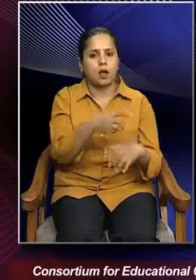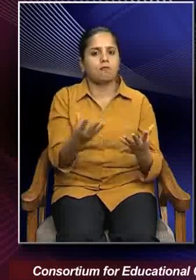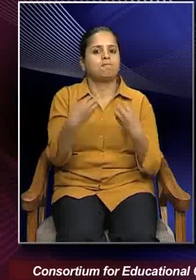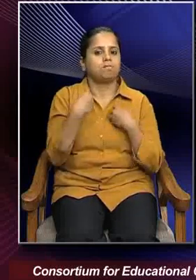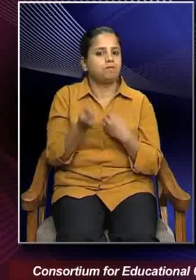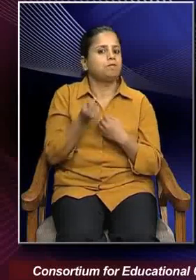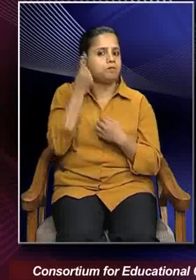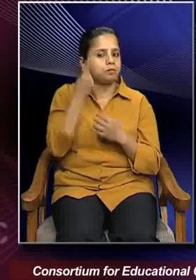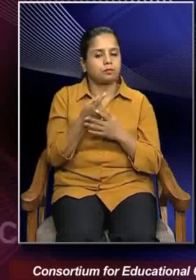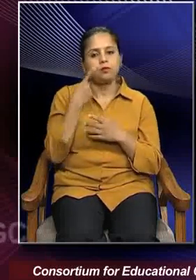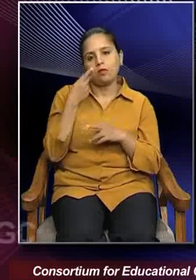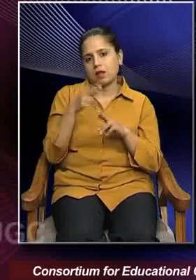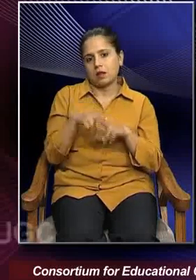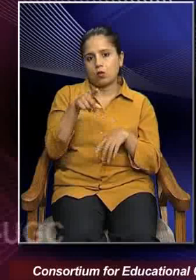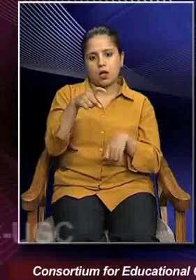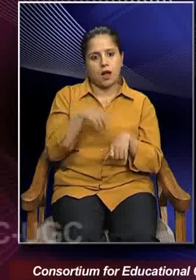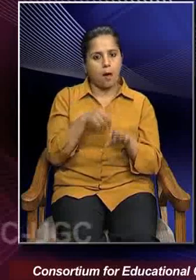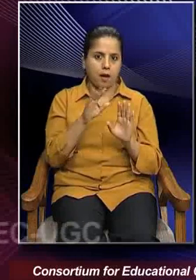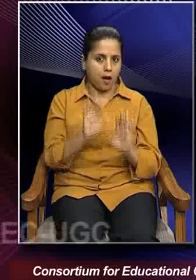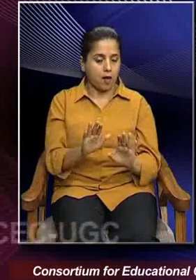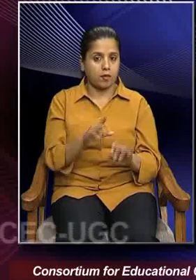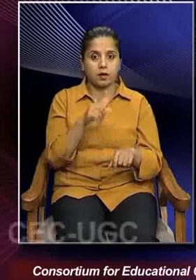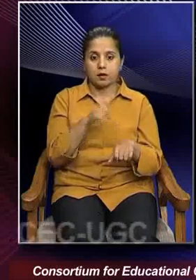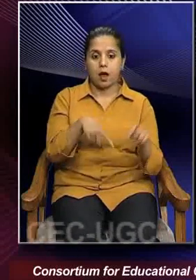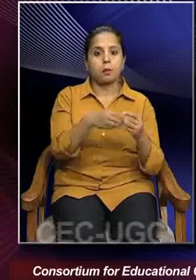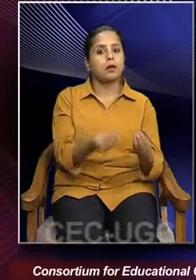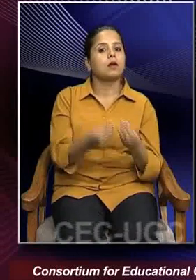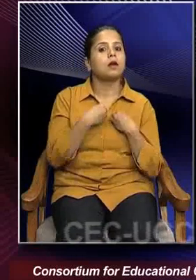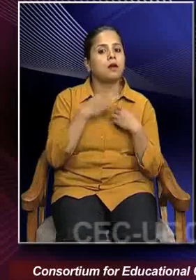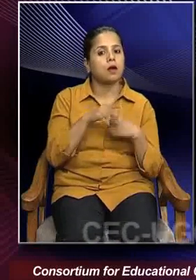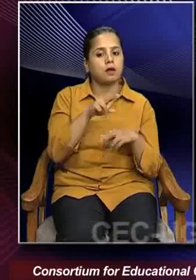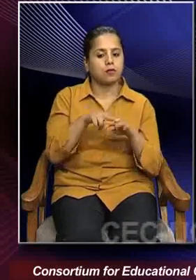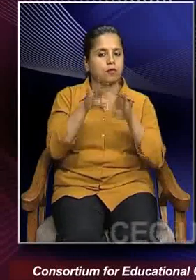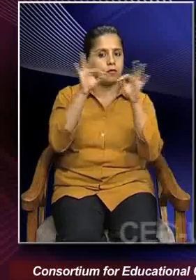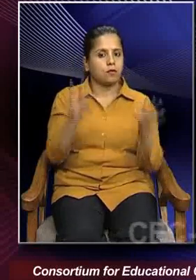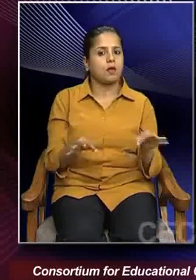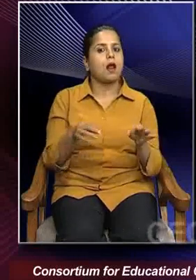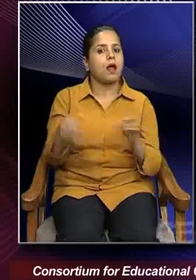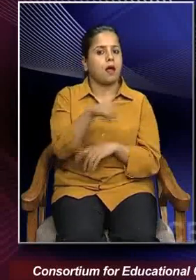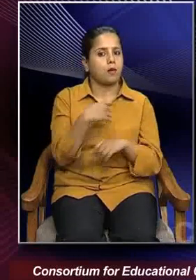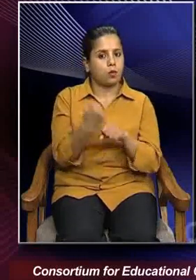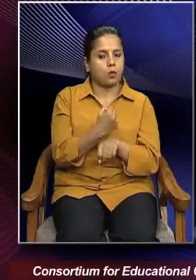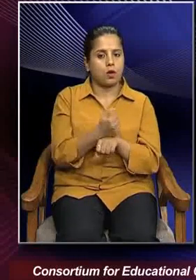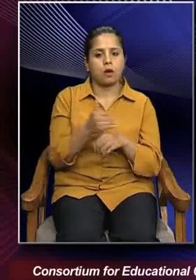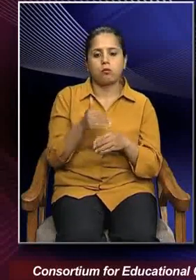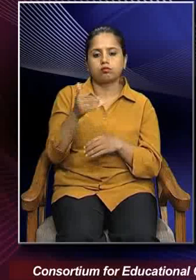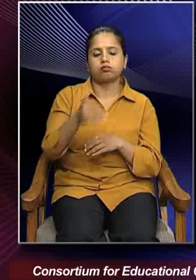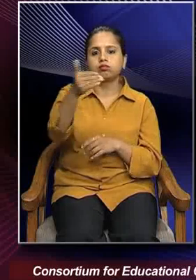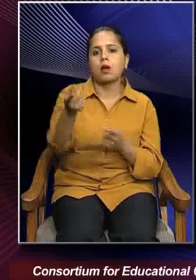So, if there is time, this time provides this framework in which the events will